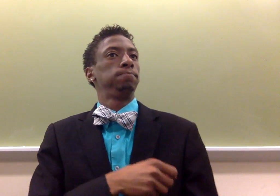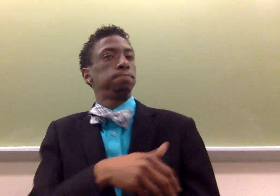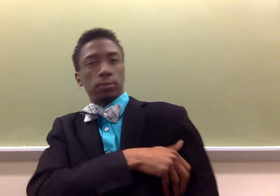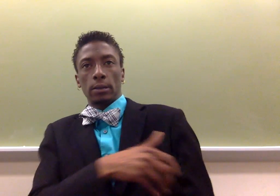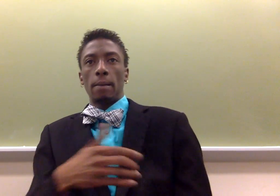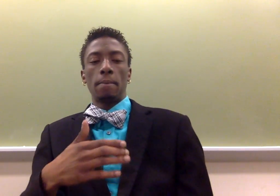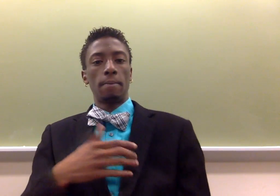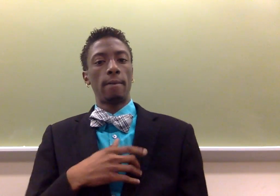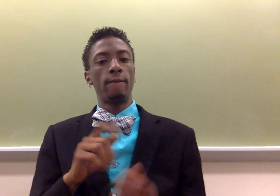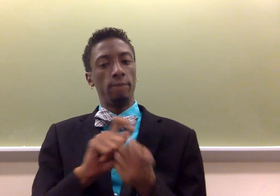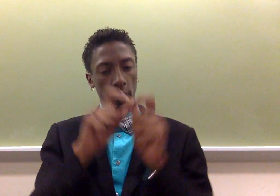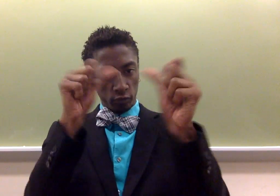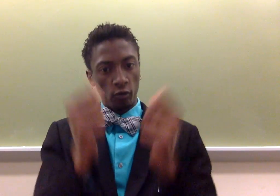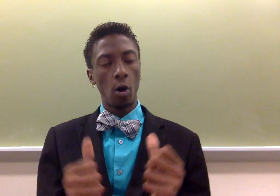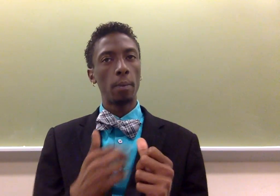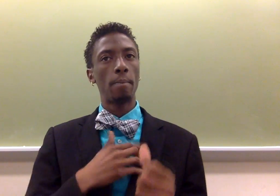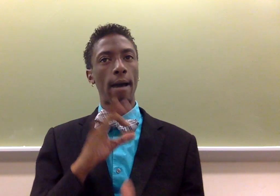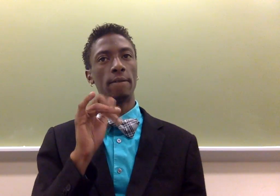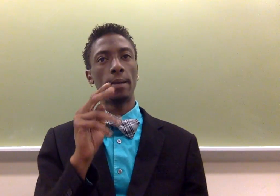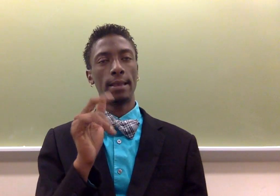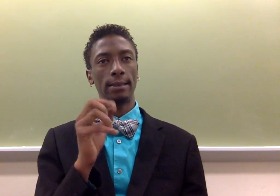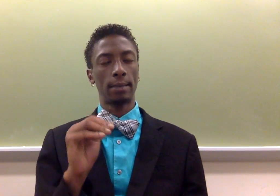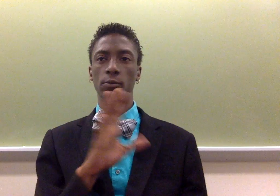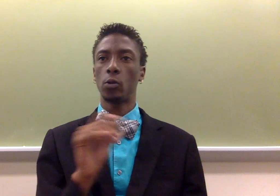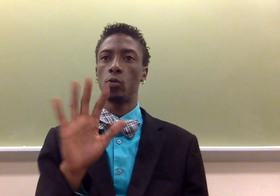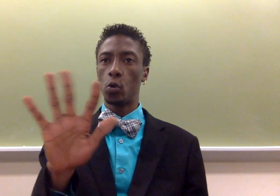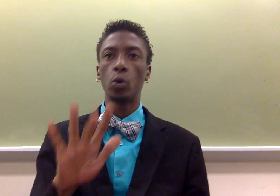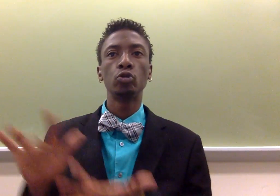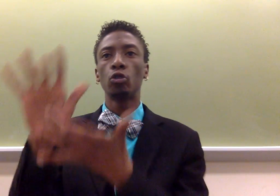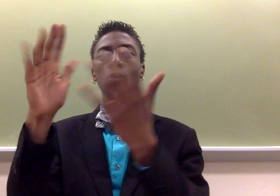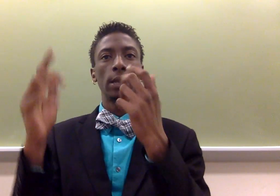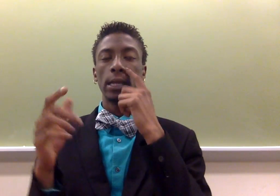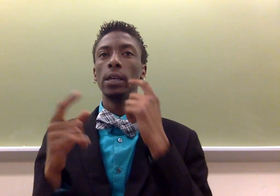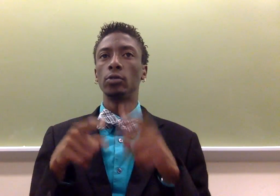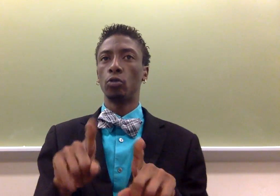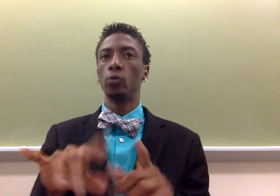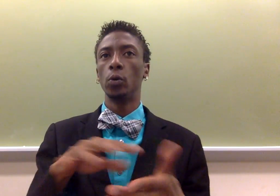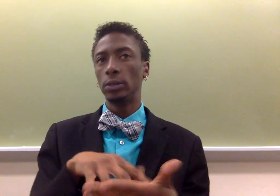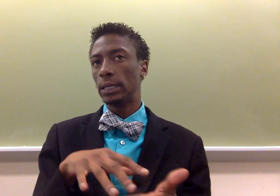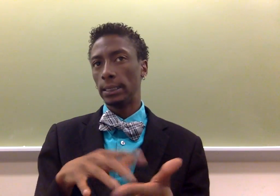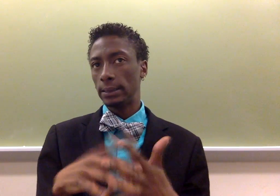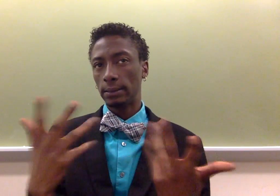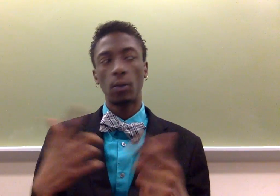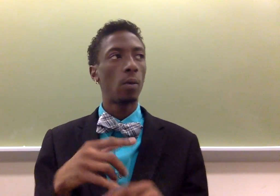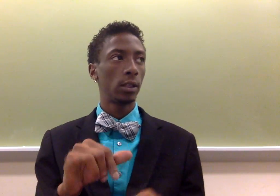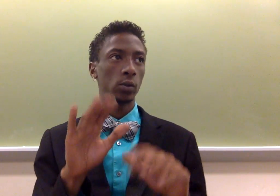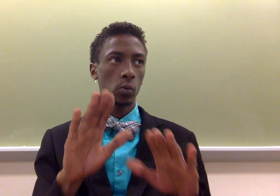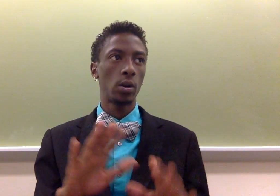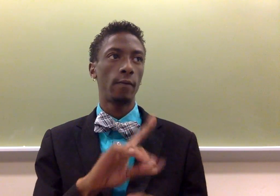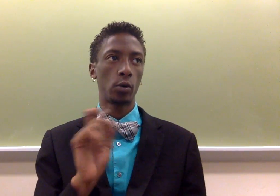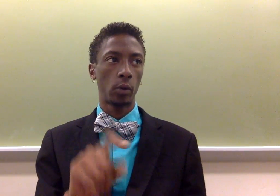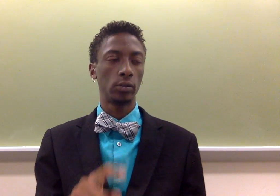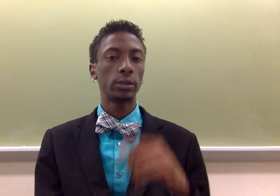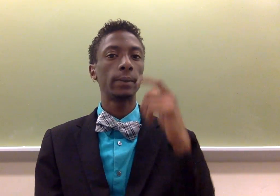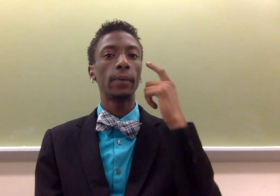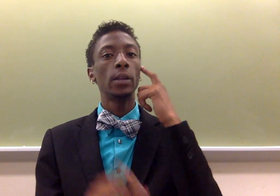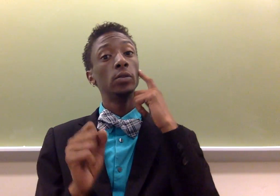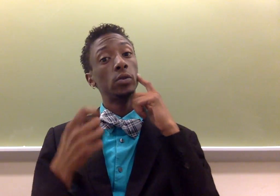your journey to women's and gender studies and intersectionality? That's a wonderful question. So I was raised